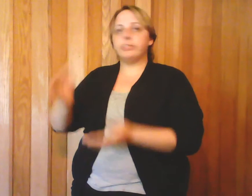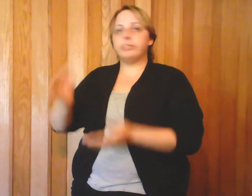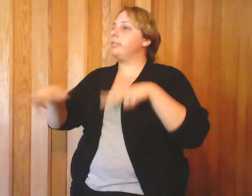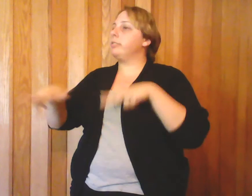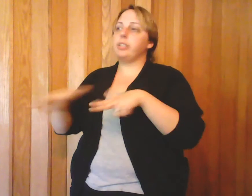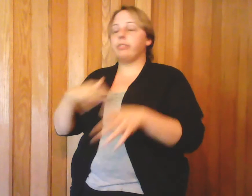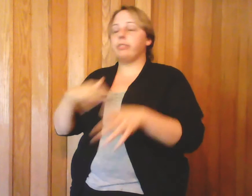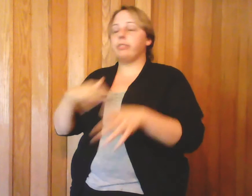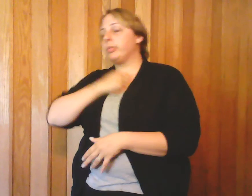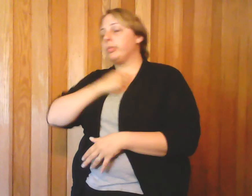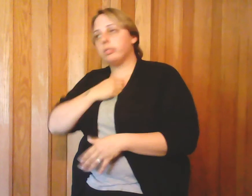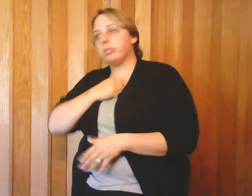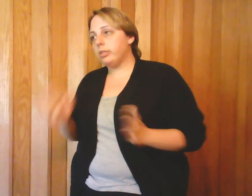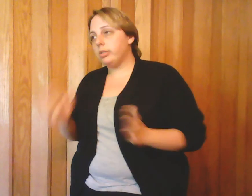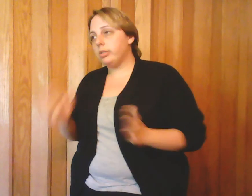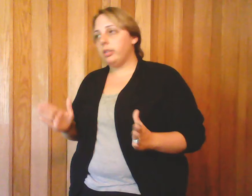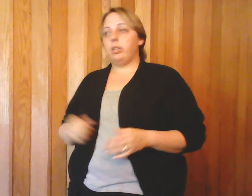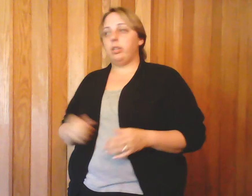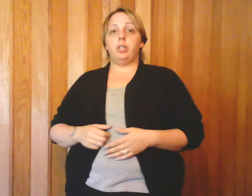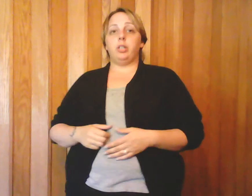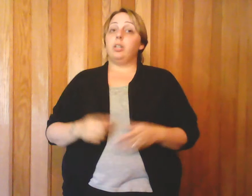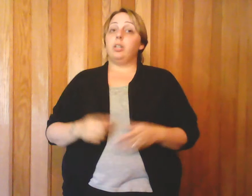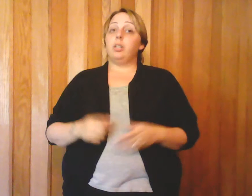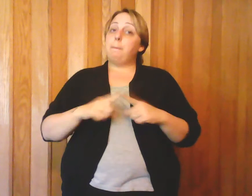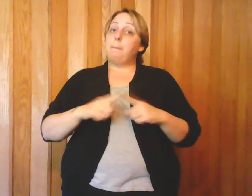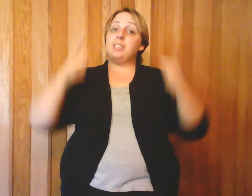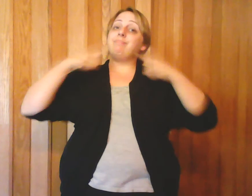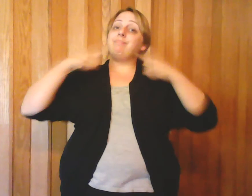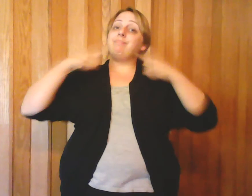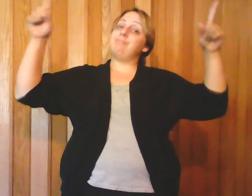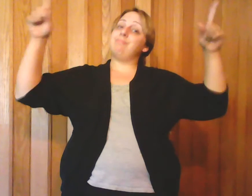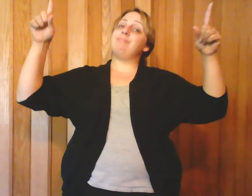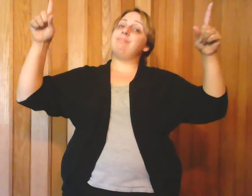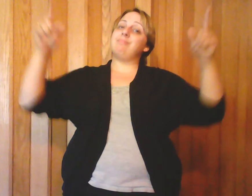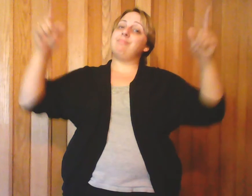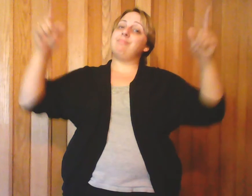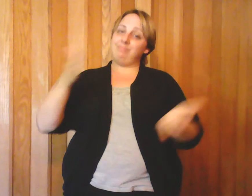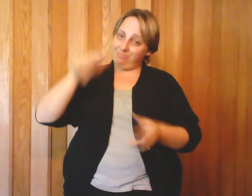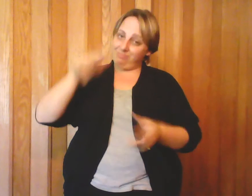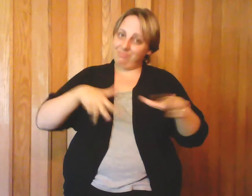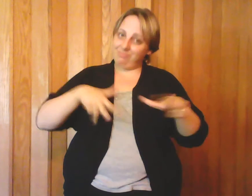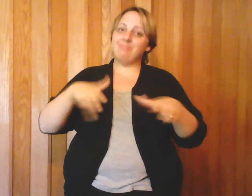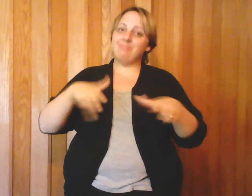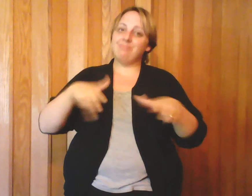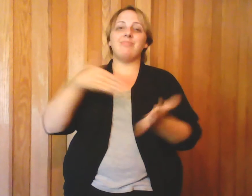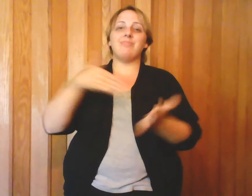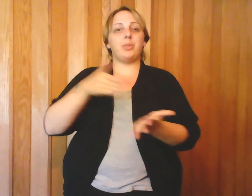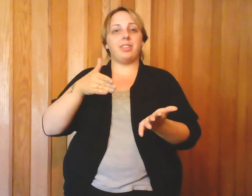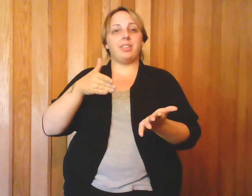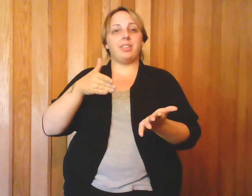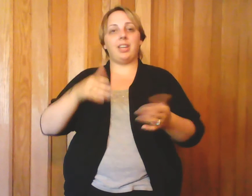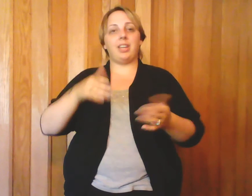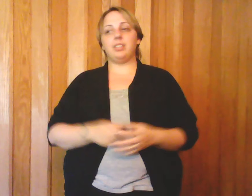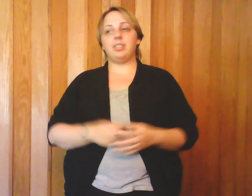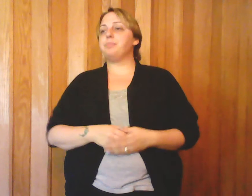and Canada, into the Rockies, they would have these huge parties. They had cabins. It wasn't the kind of camping where it's, pretty